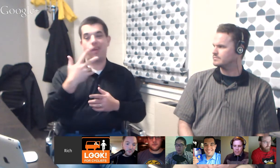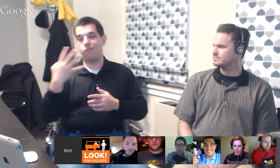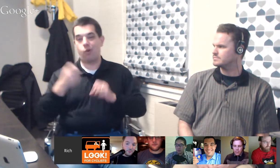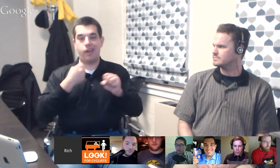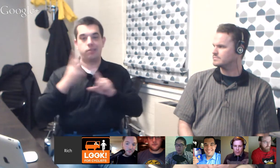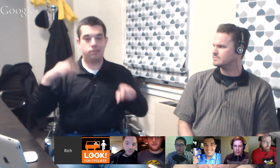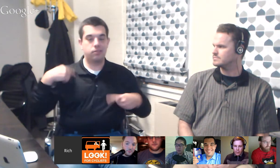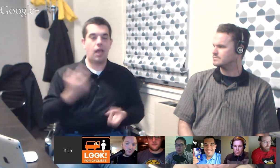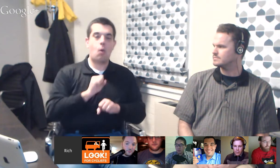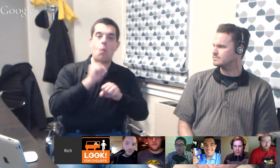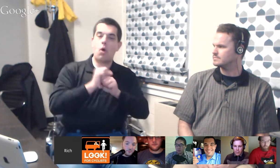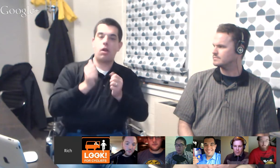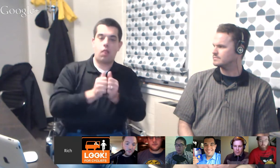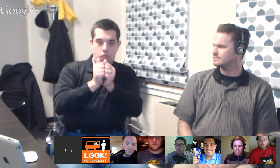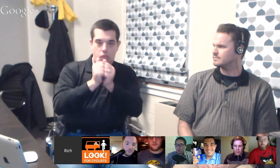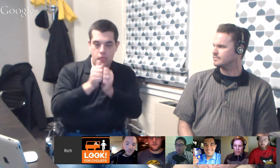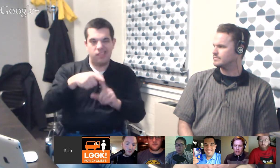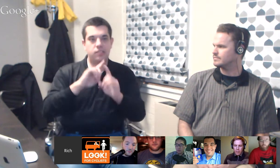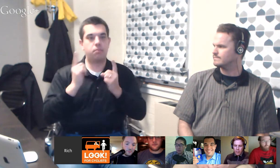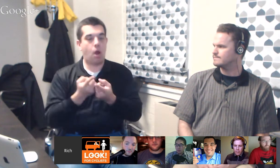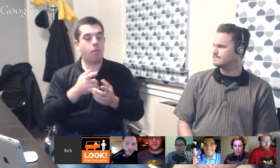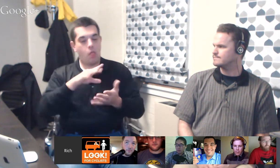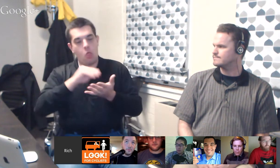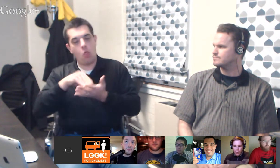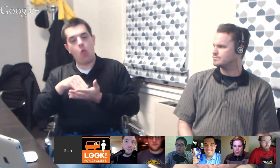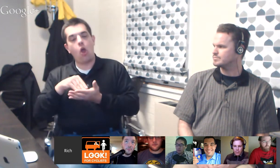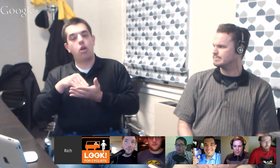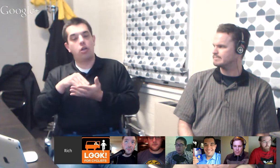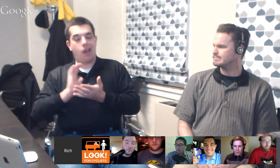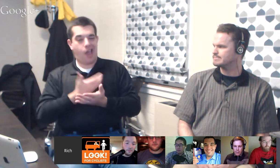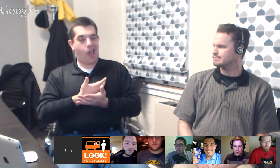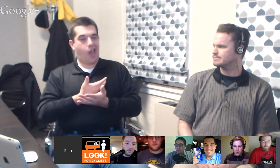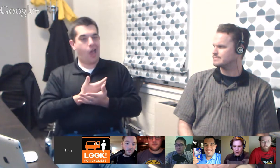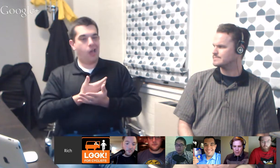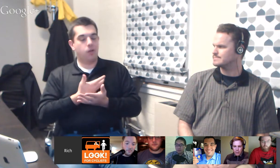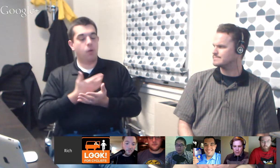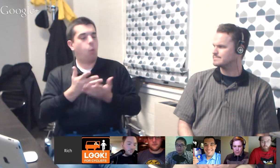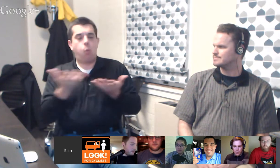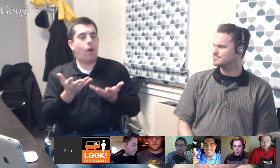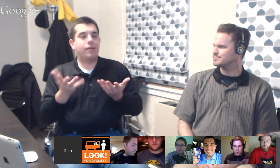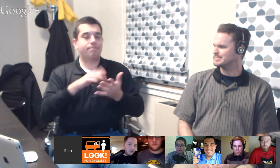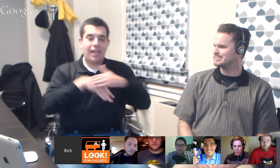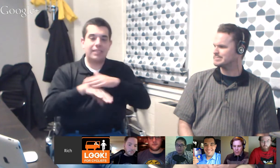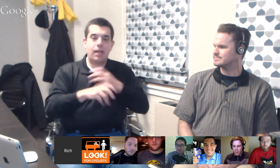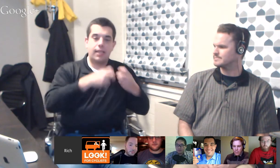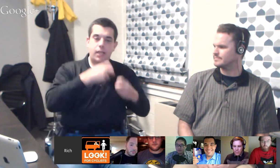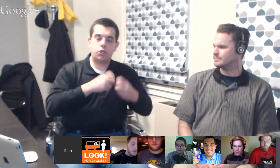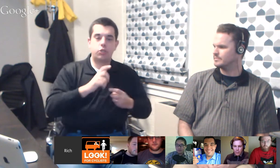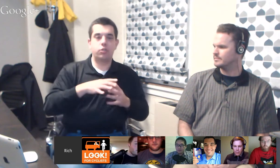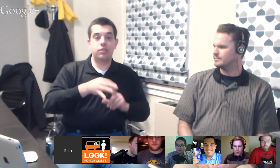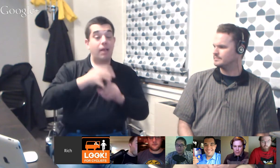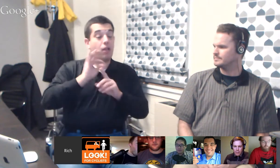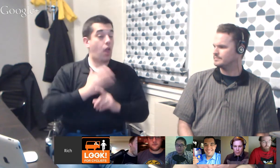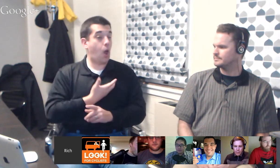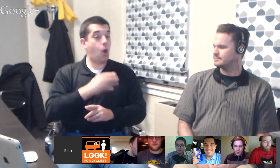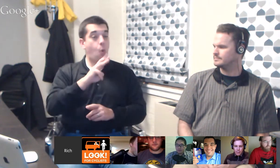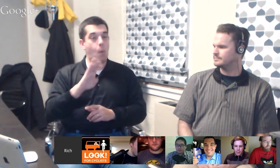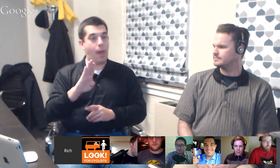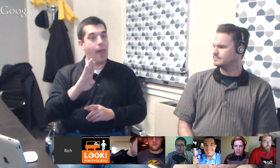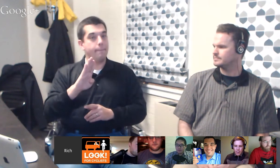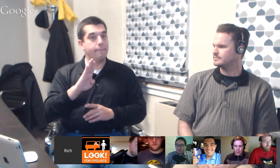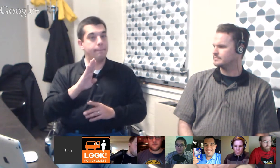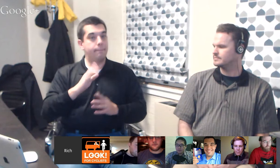I've really started working closely with that department to learn about what are some of the accessibility issues, especially for our web